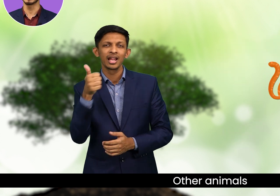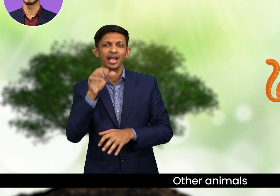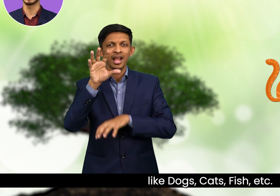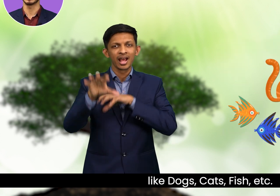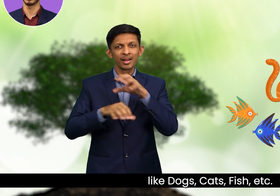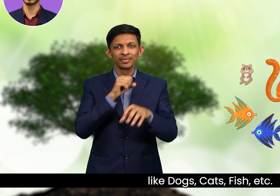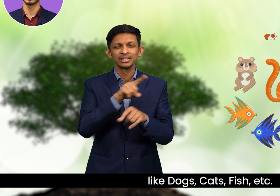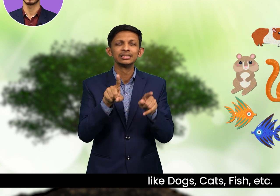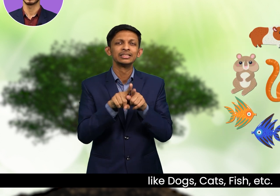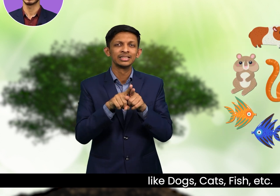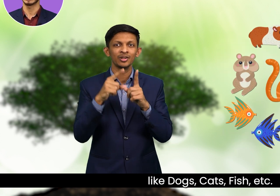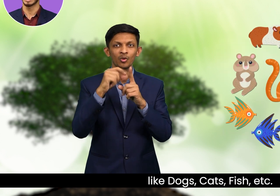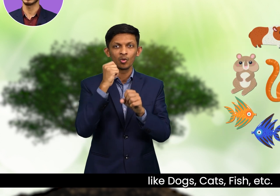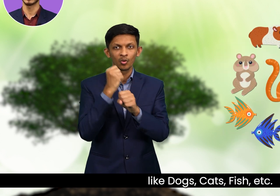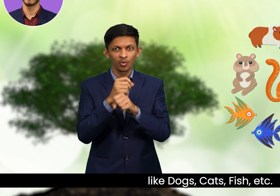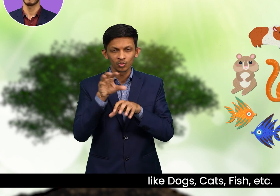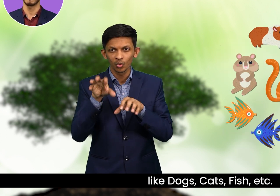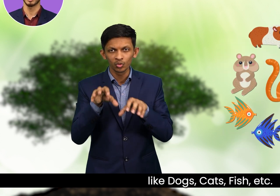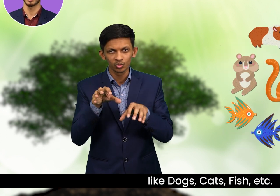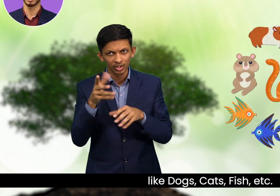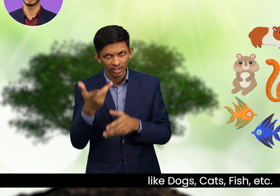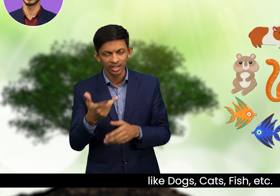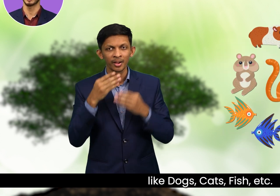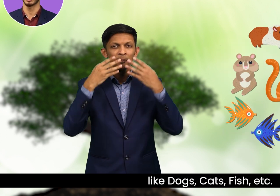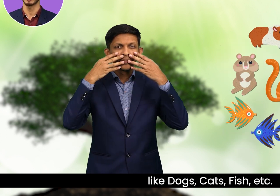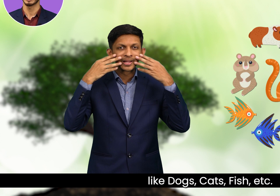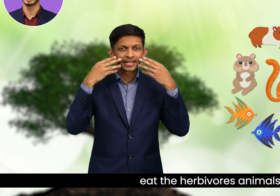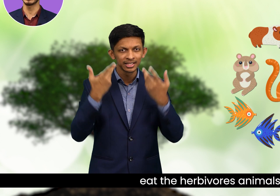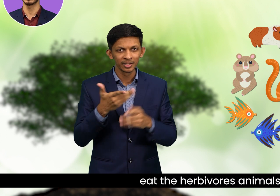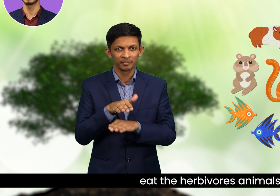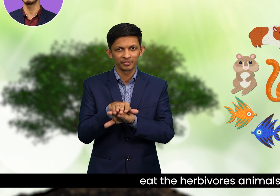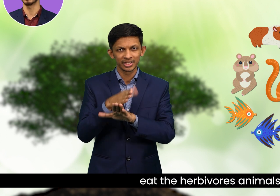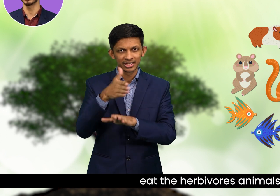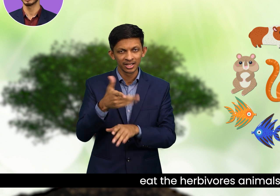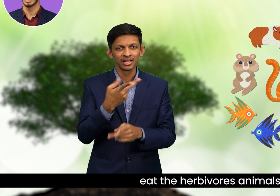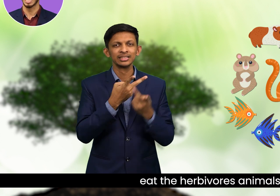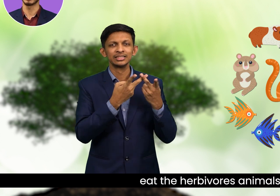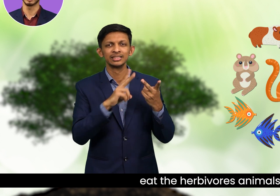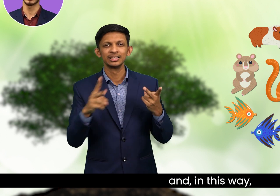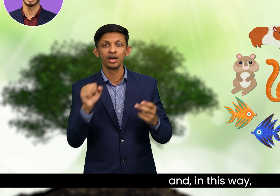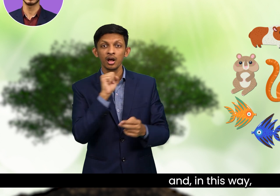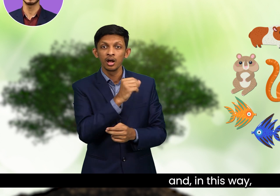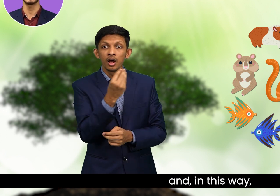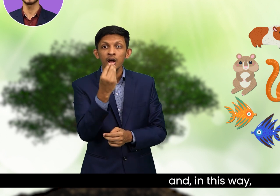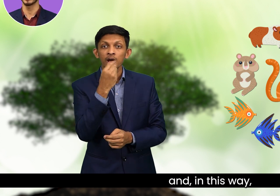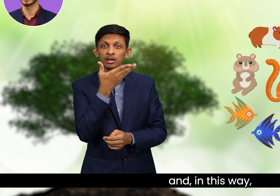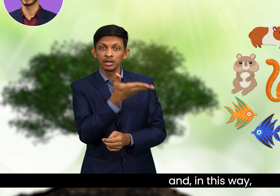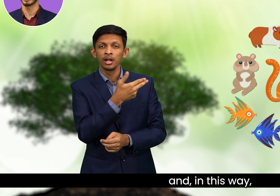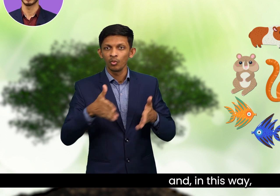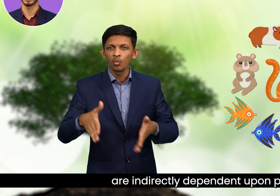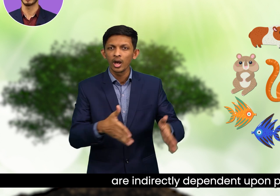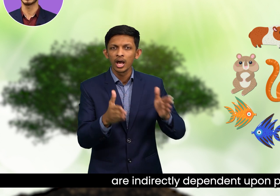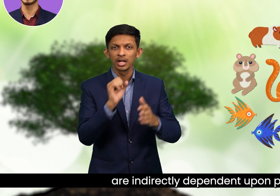Other animals like dogs, cats, fish, etc. eat the herbivores animals and in this